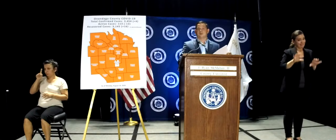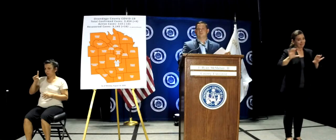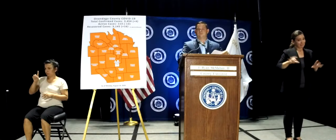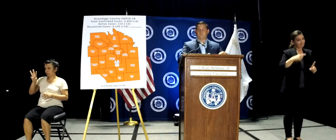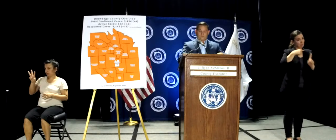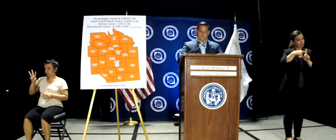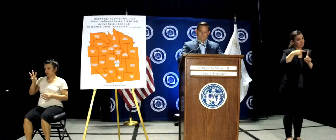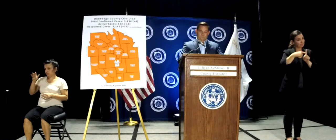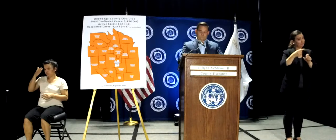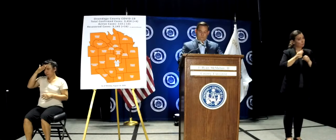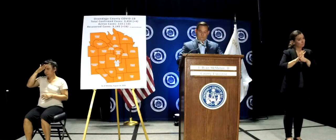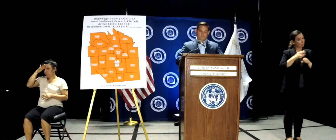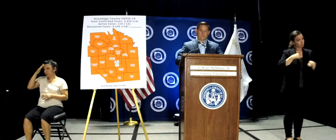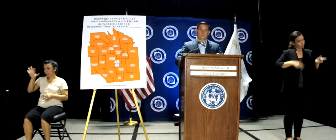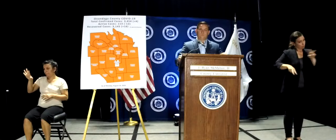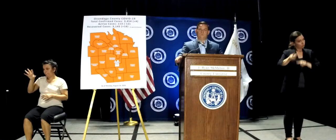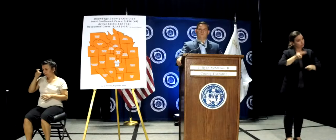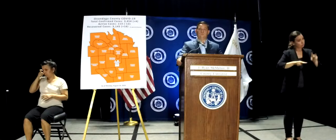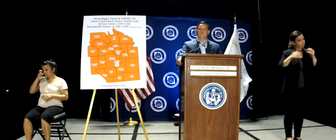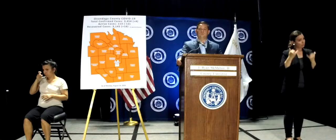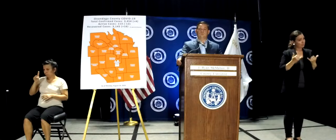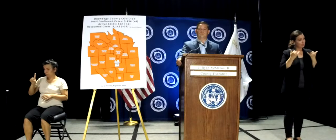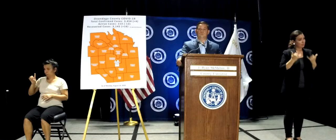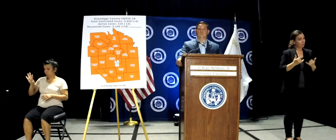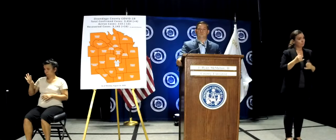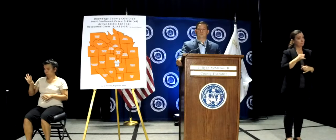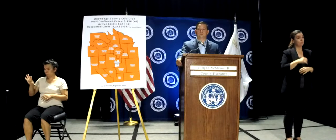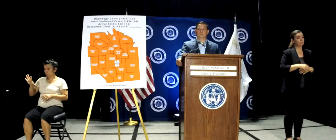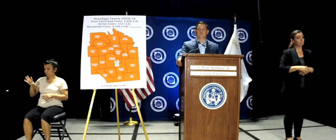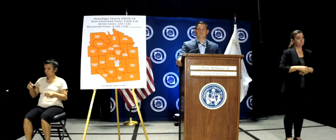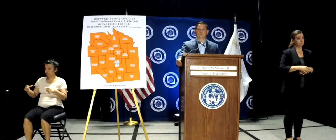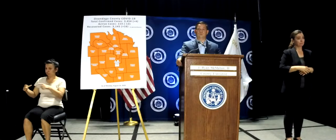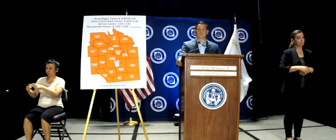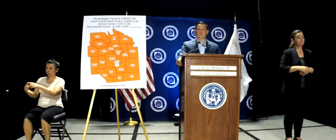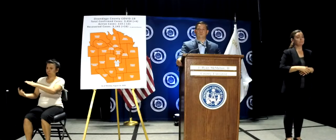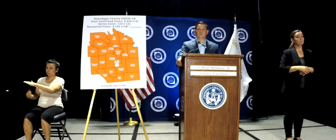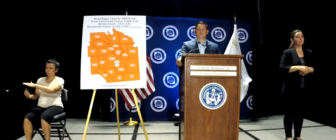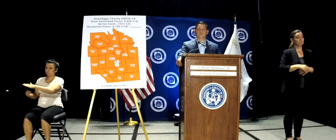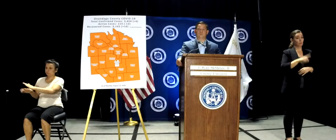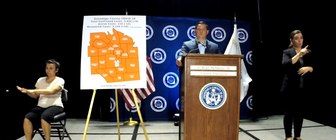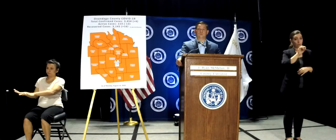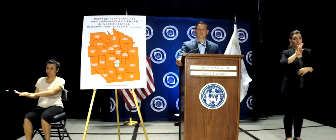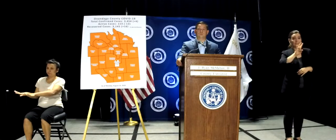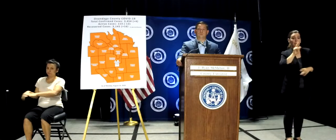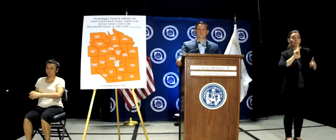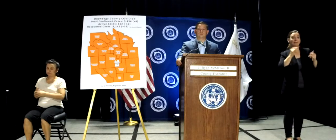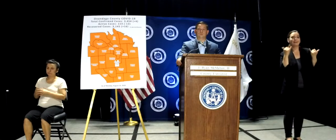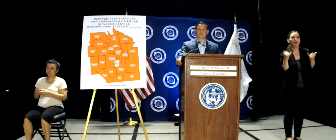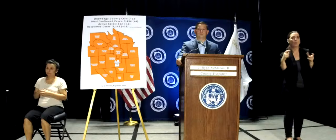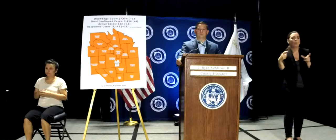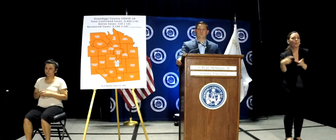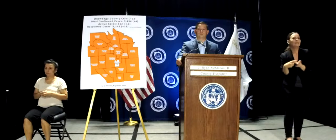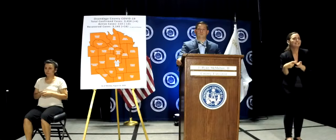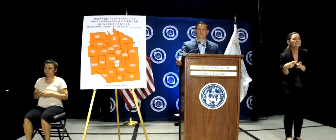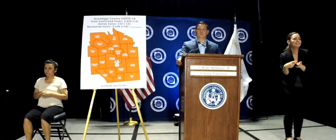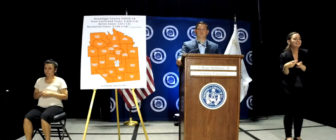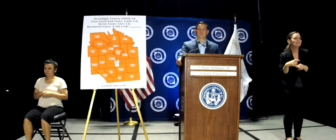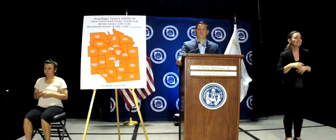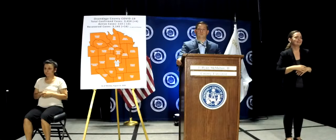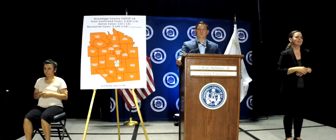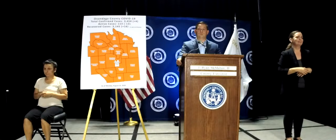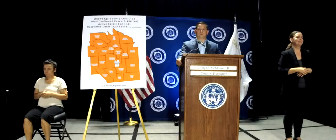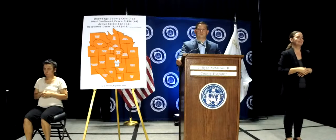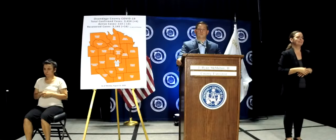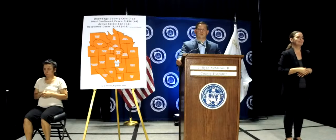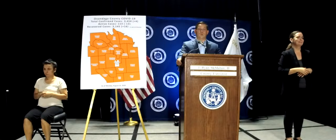quarantine still. So does the county plan on having the school districts and the teachers, the adults who work in the schools, test before